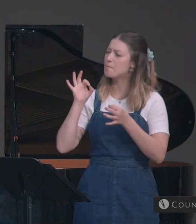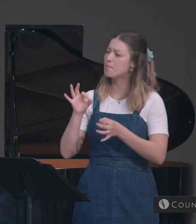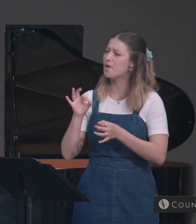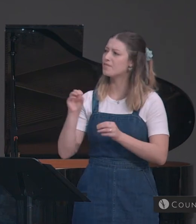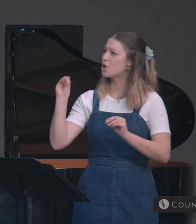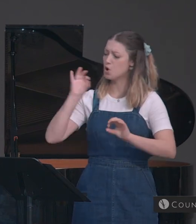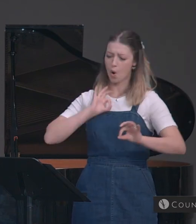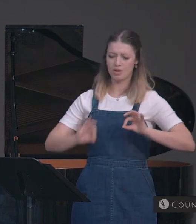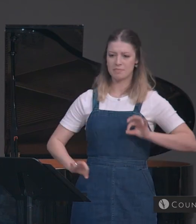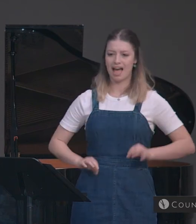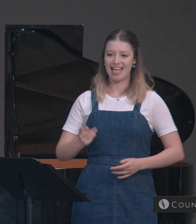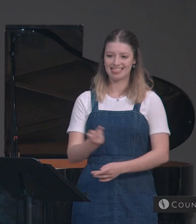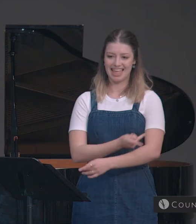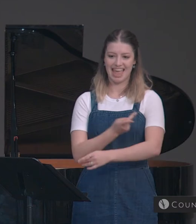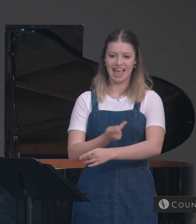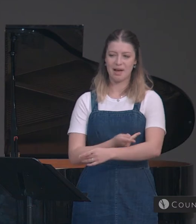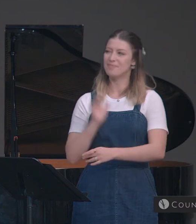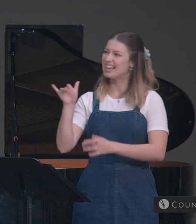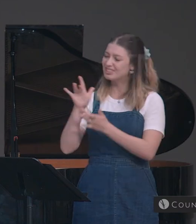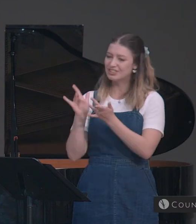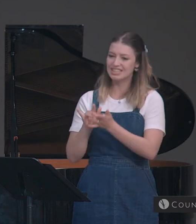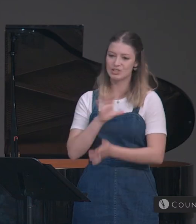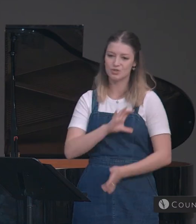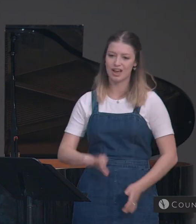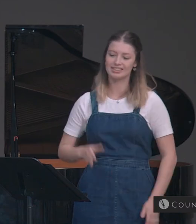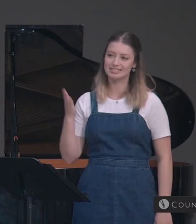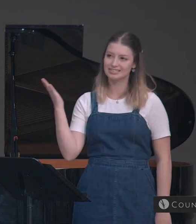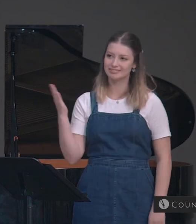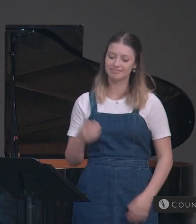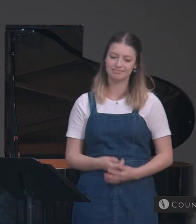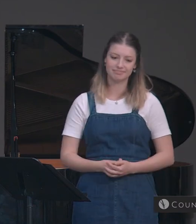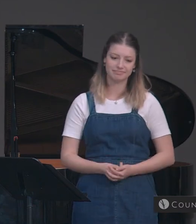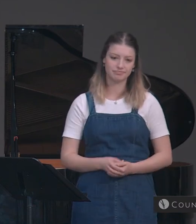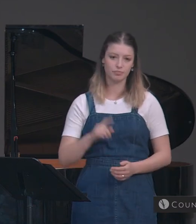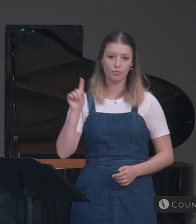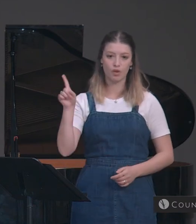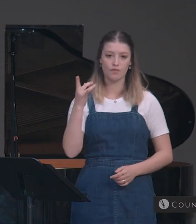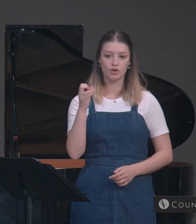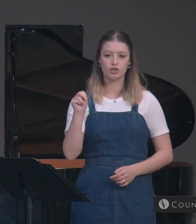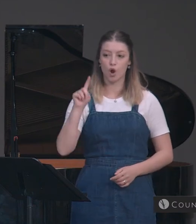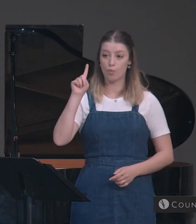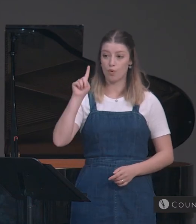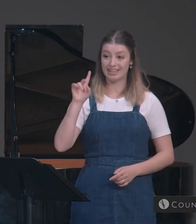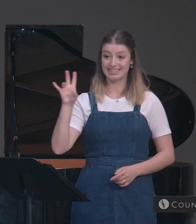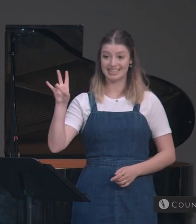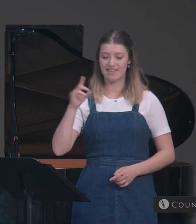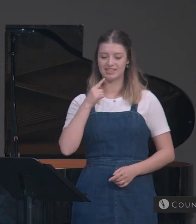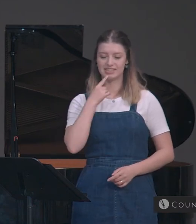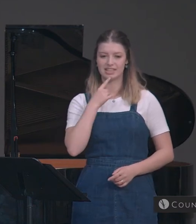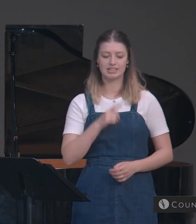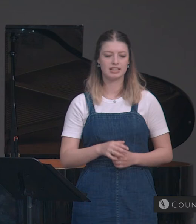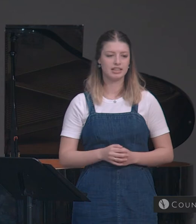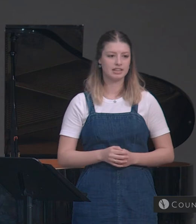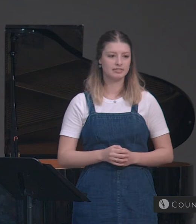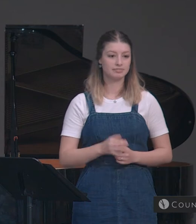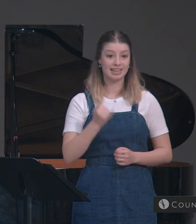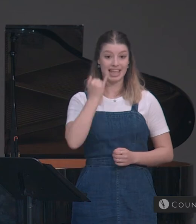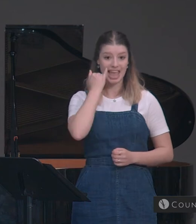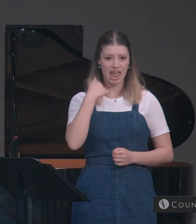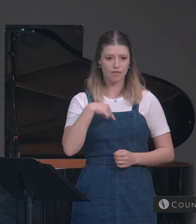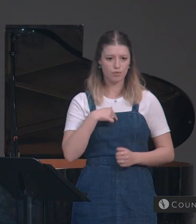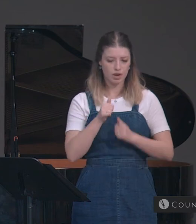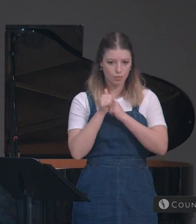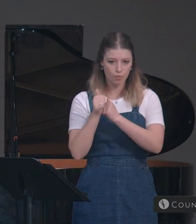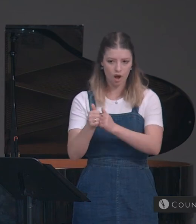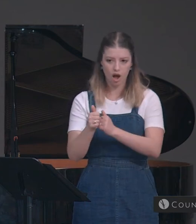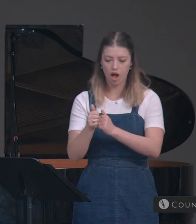Lamb of Jesus Christ. 1 John 1:7 tells us, "But if we walk in the